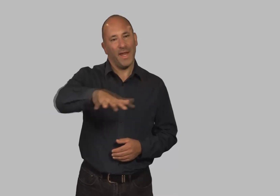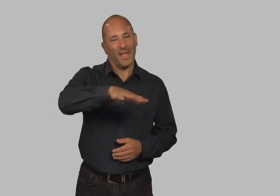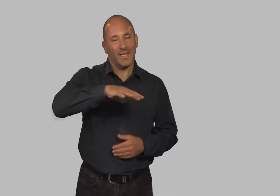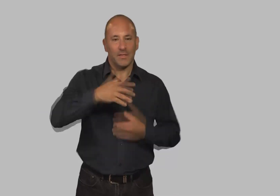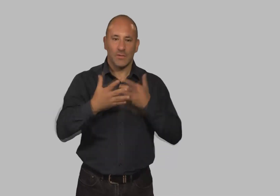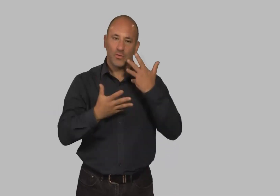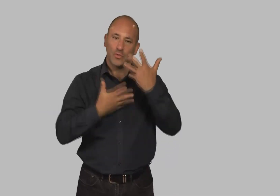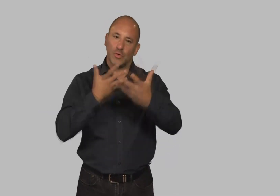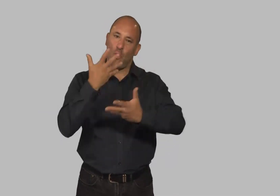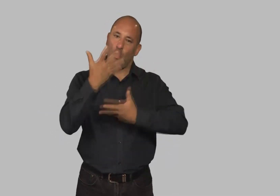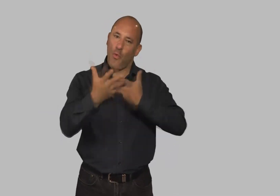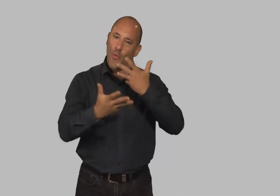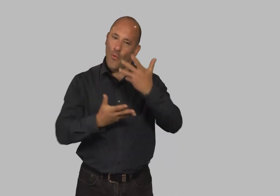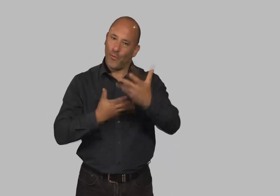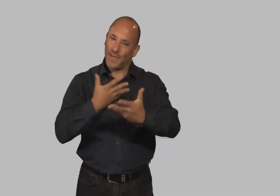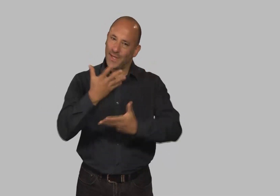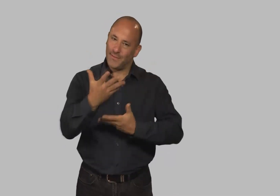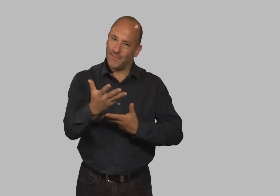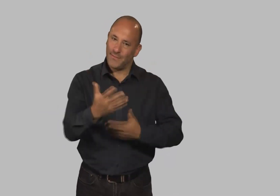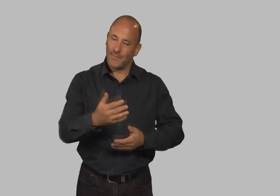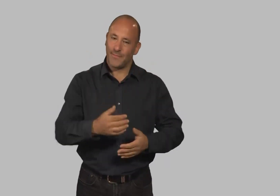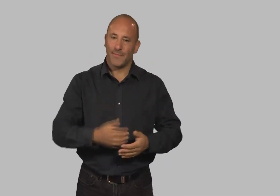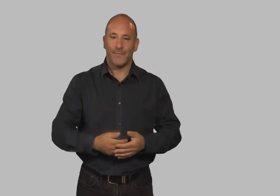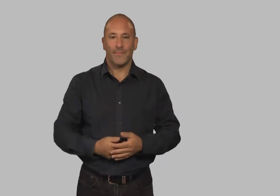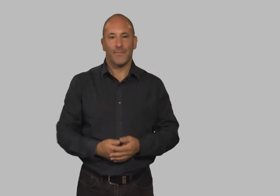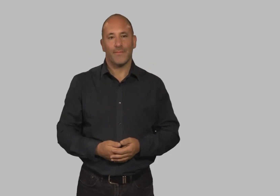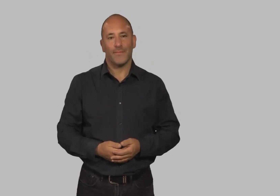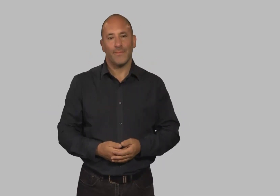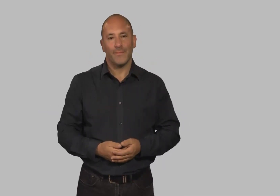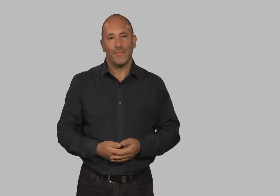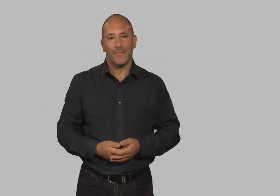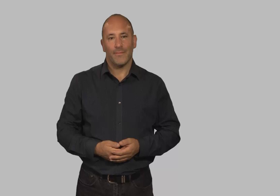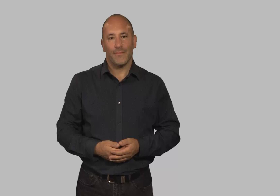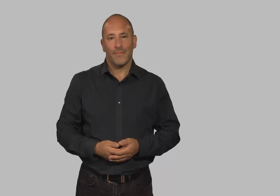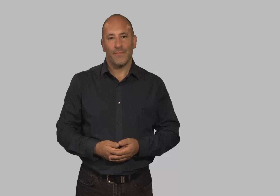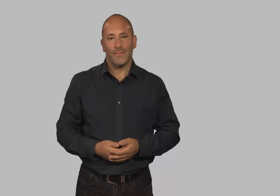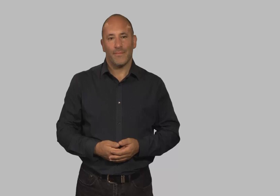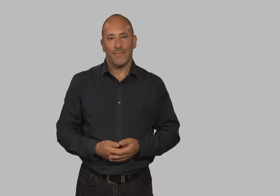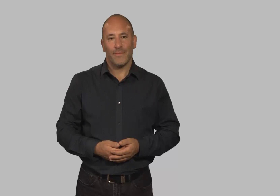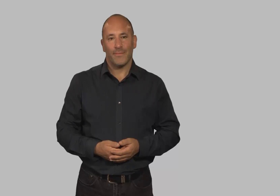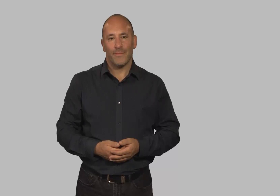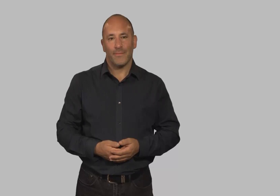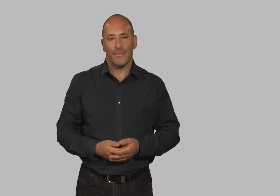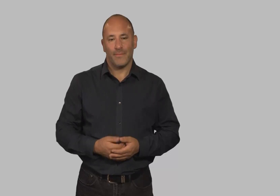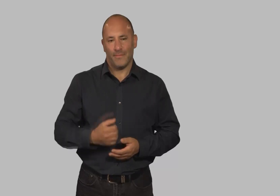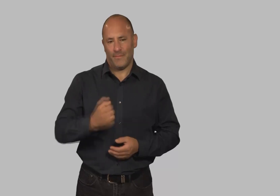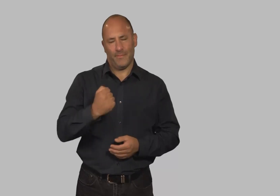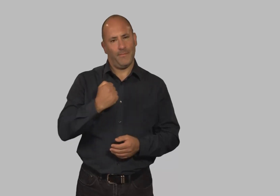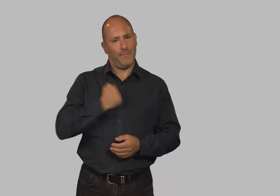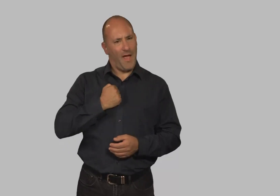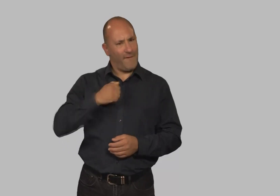There will also be downloadable PDFs, which include the script of the vocabulary and content taught.